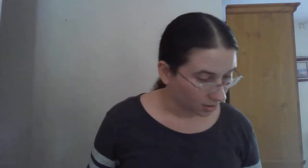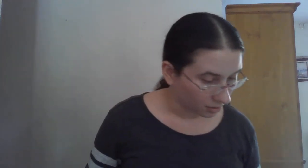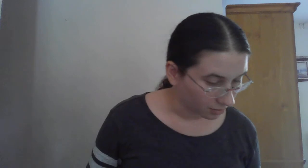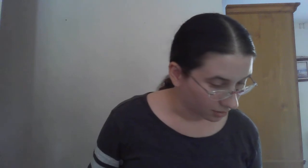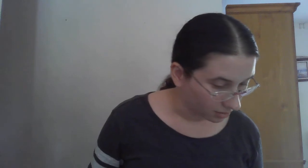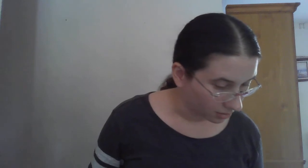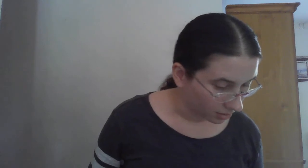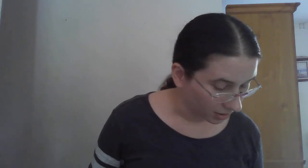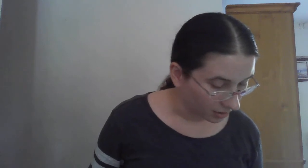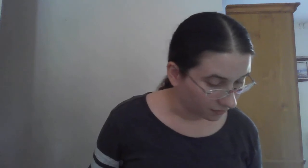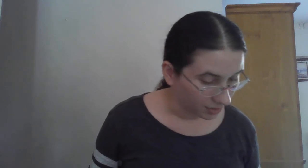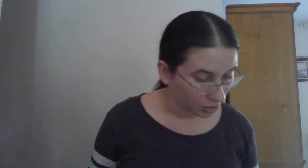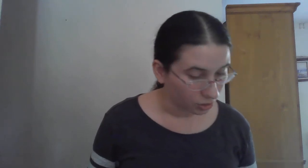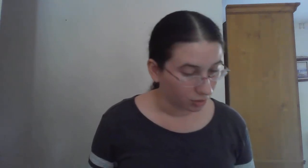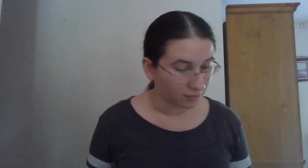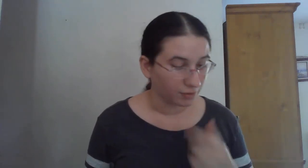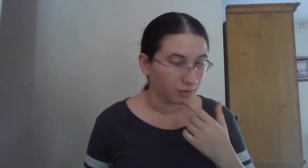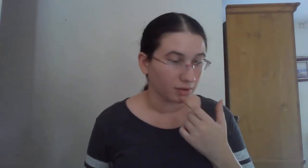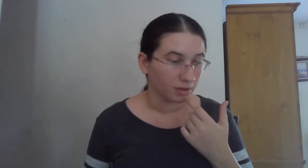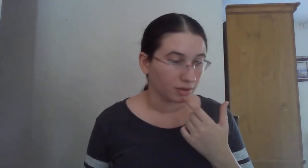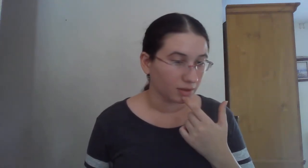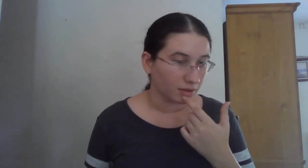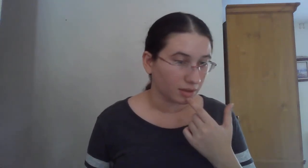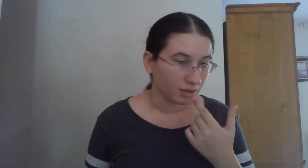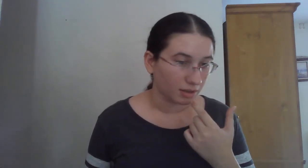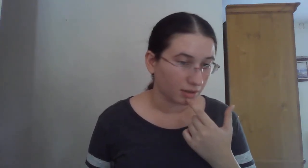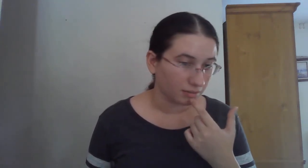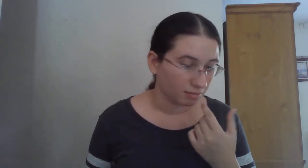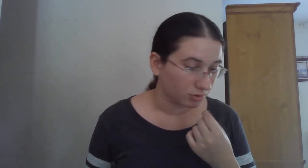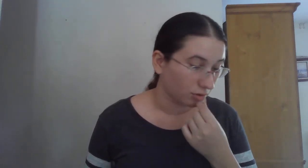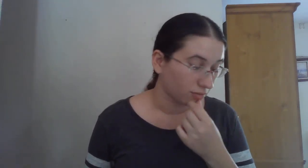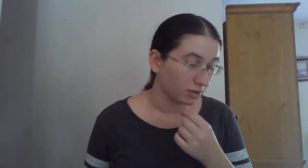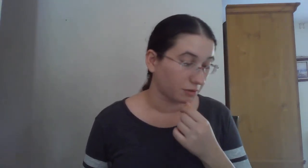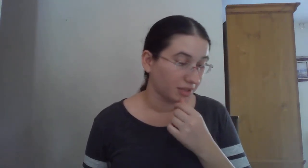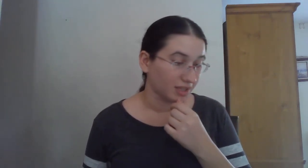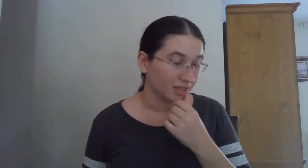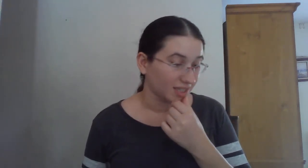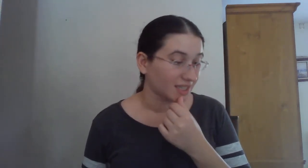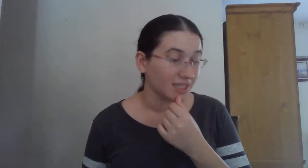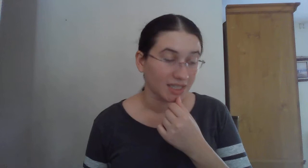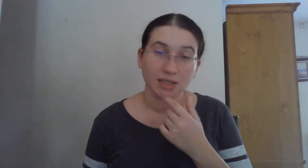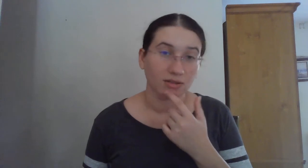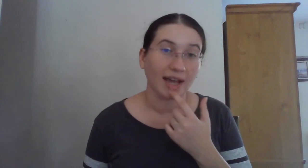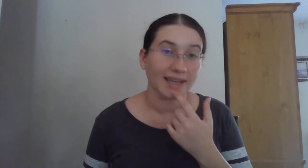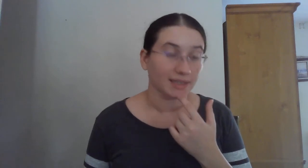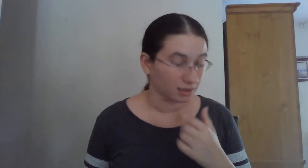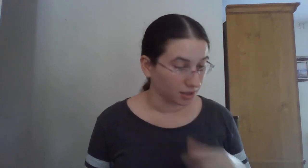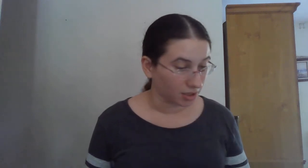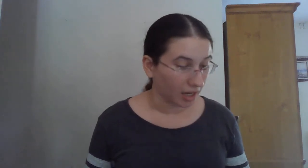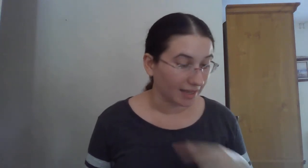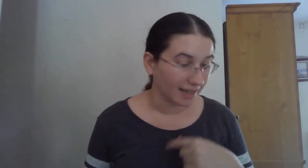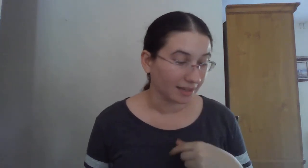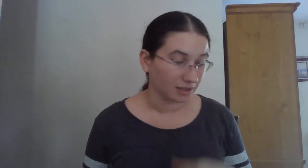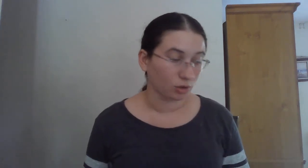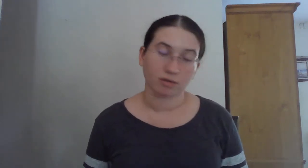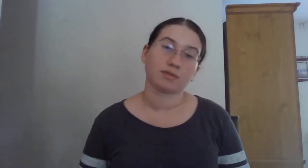Another sentence. He finished cook food. So it would be he not yet. He not yet cook food.